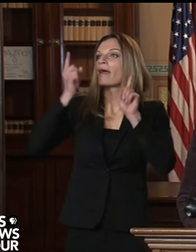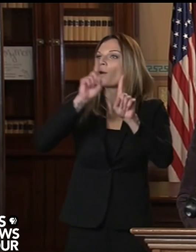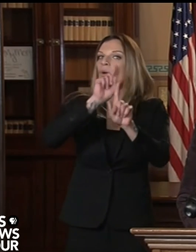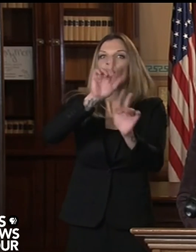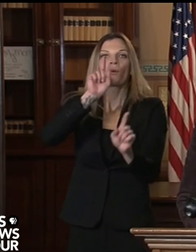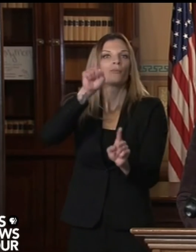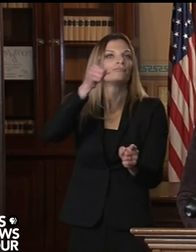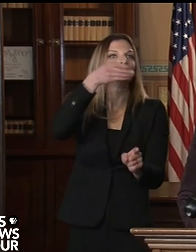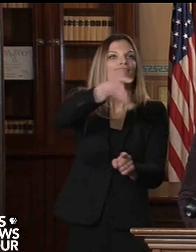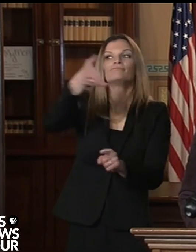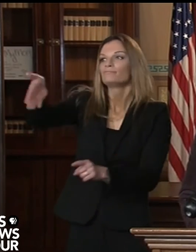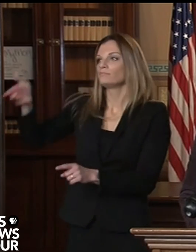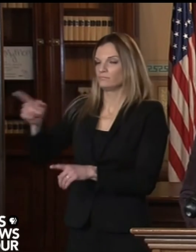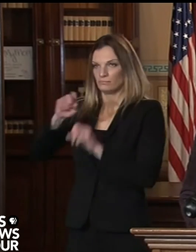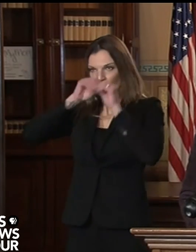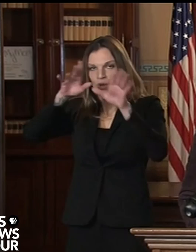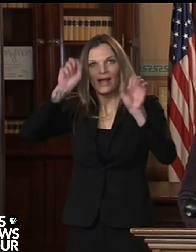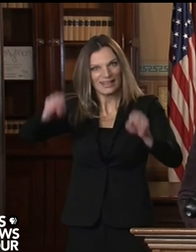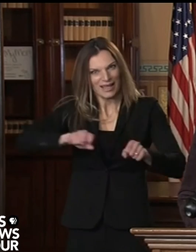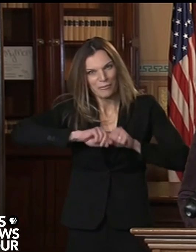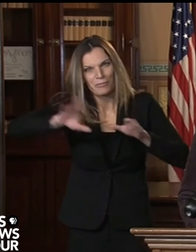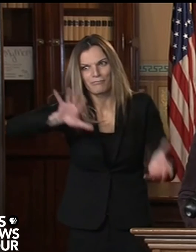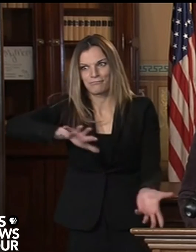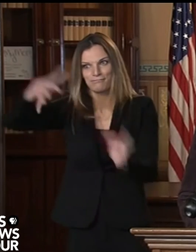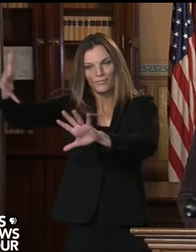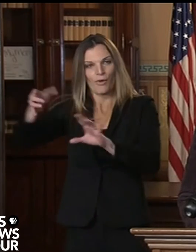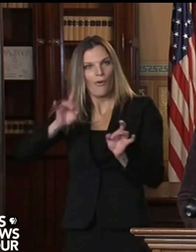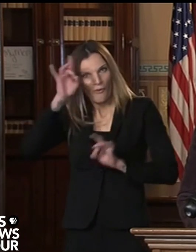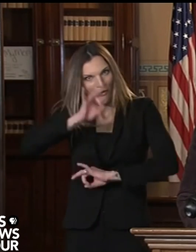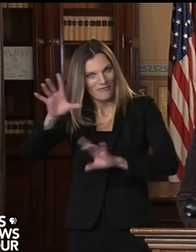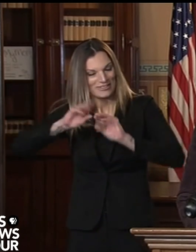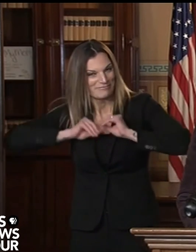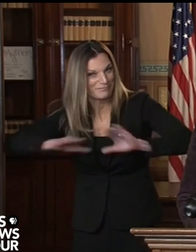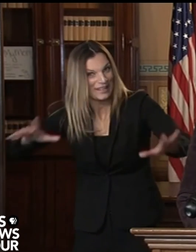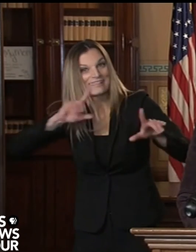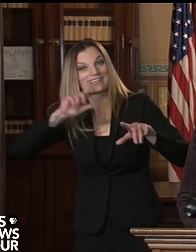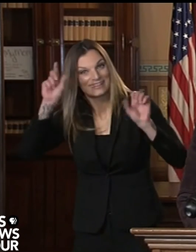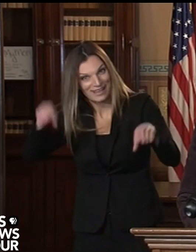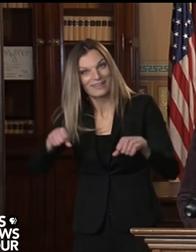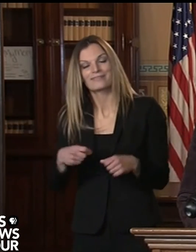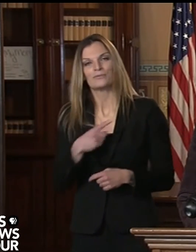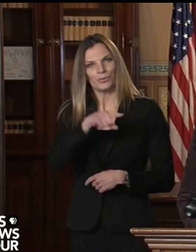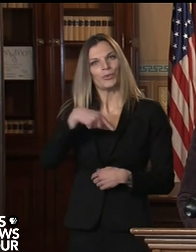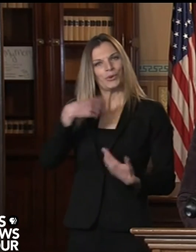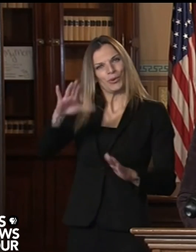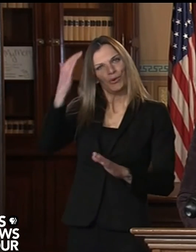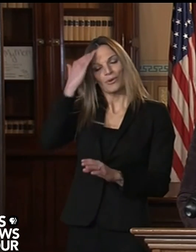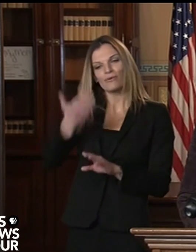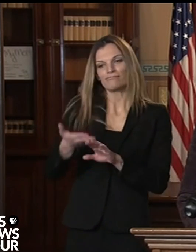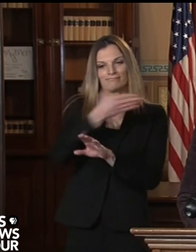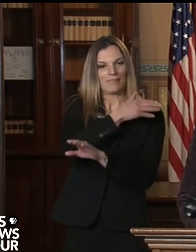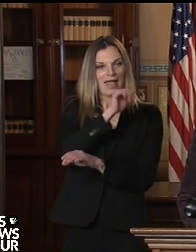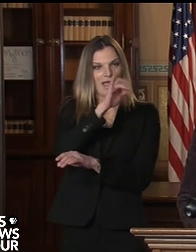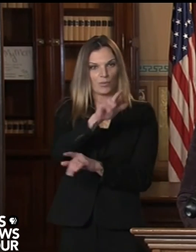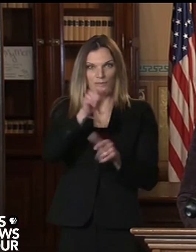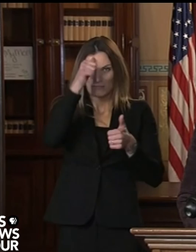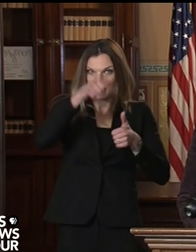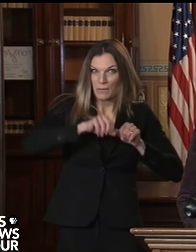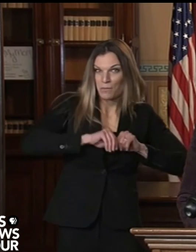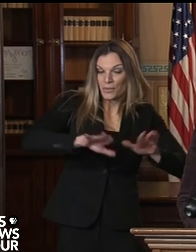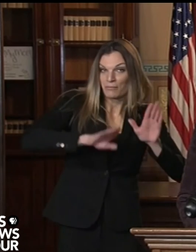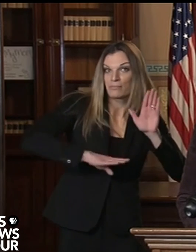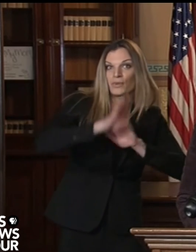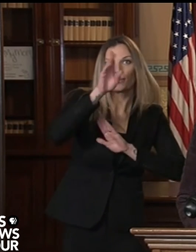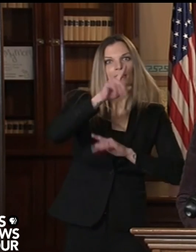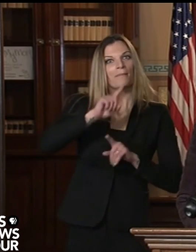communities. We've done this before. We have beat this virus in the spring by listening to medical experts, and we